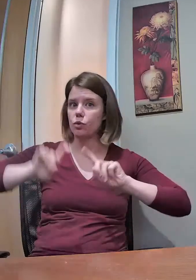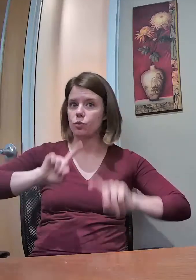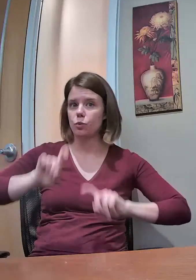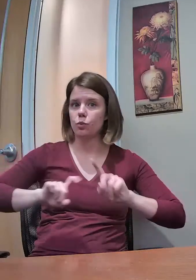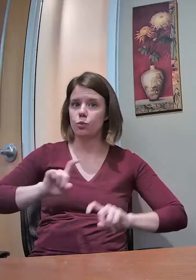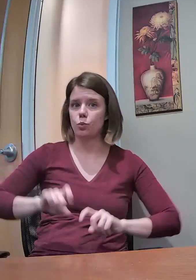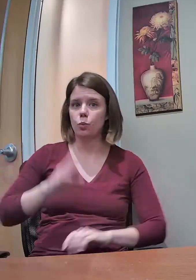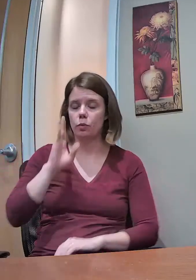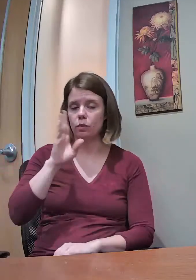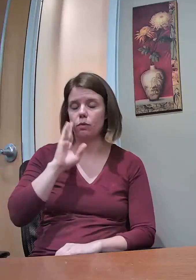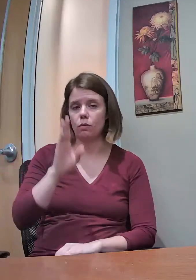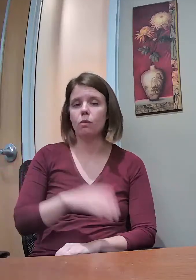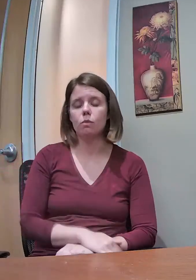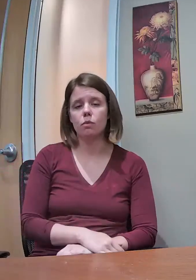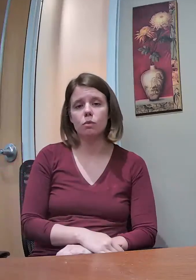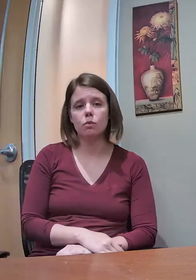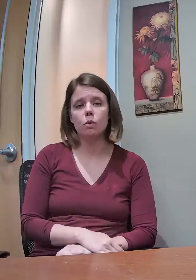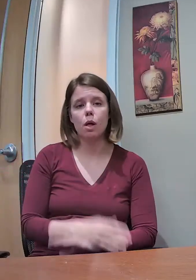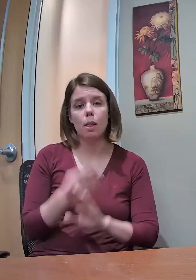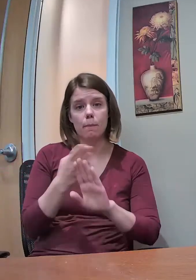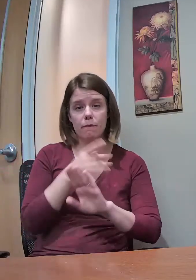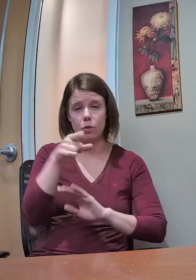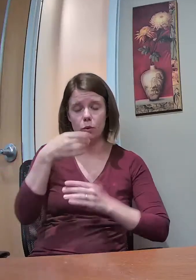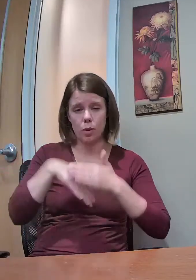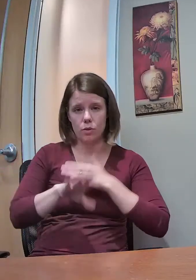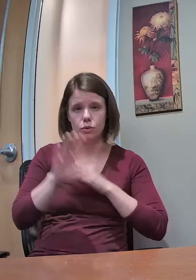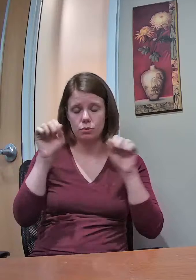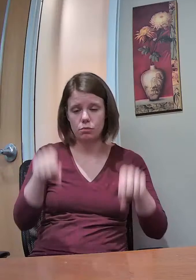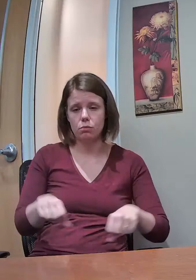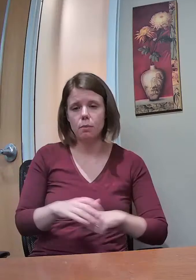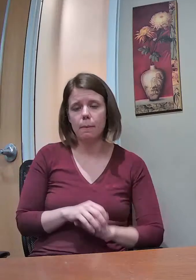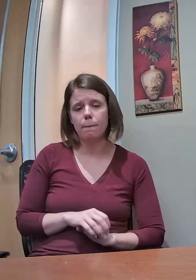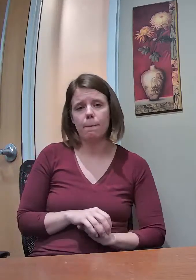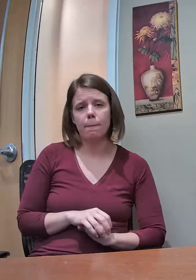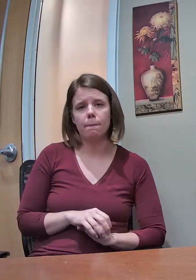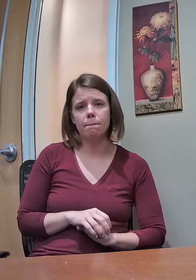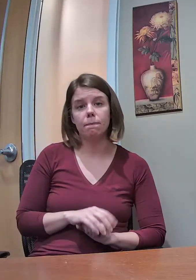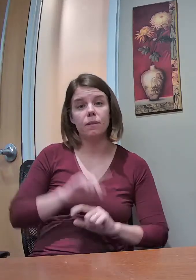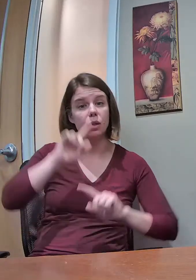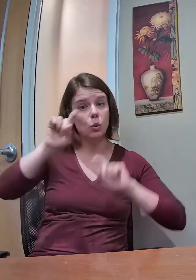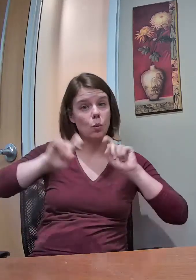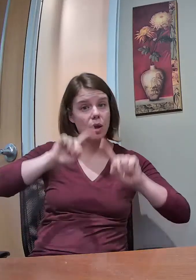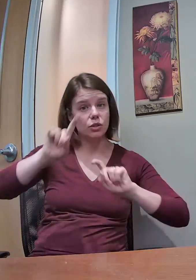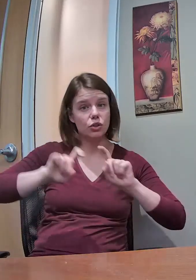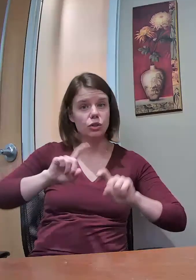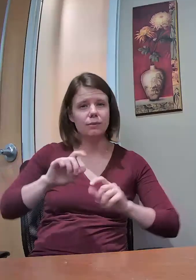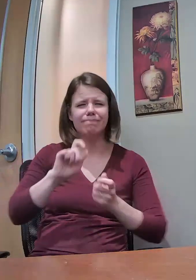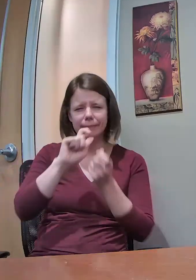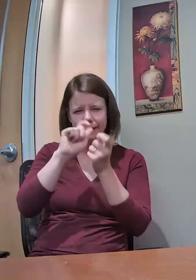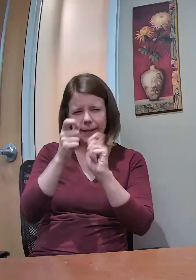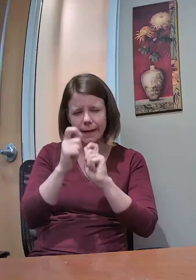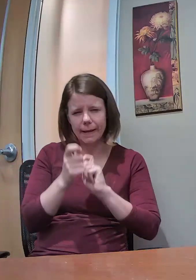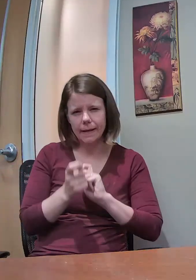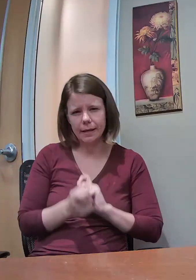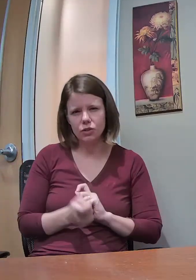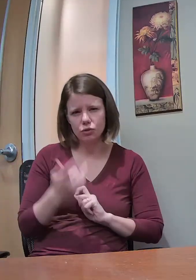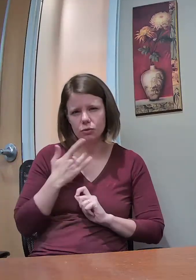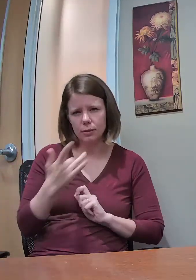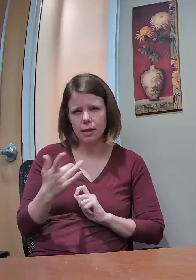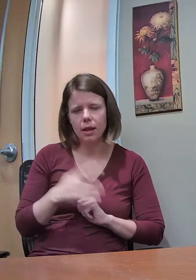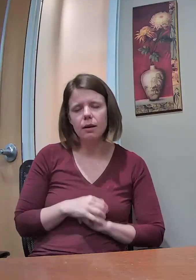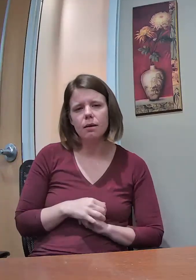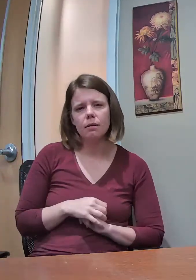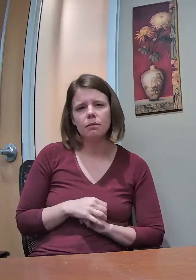an outdoor visitor as part of the screening. These questions change from time to time based on